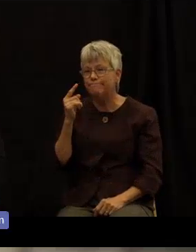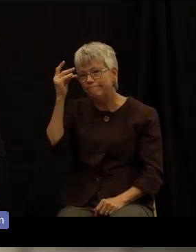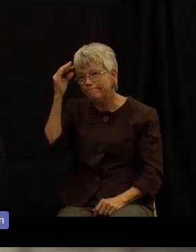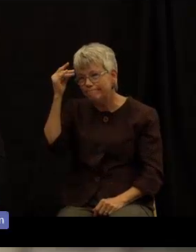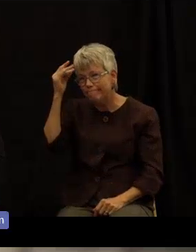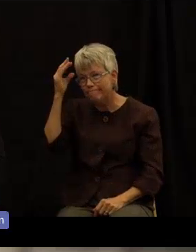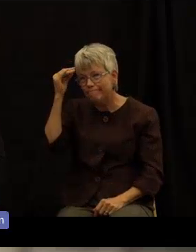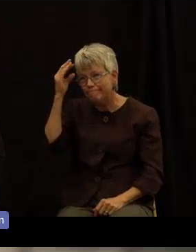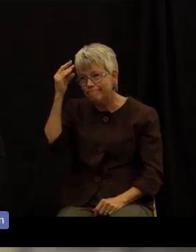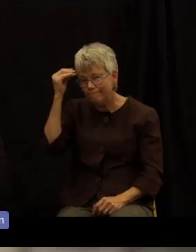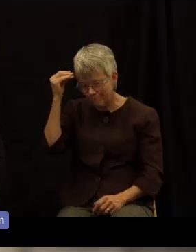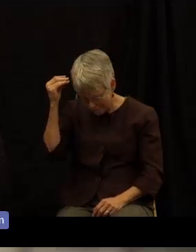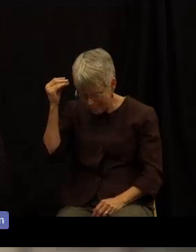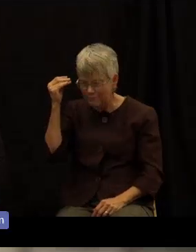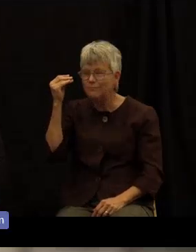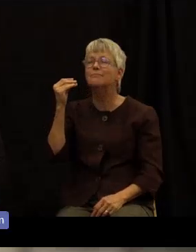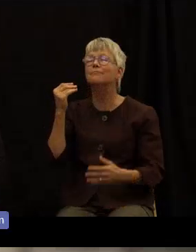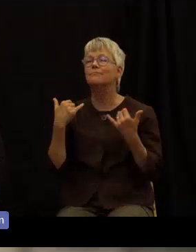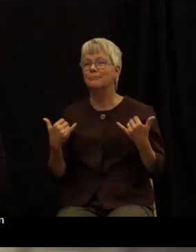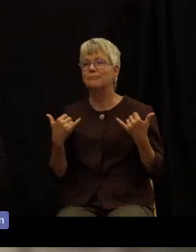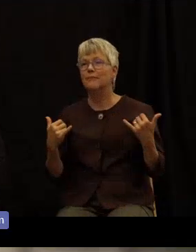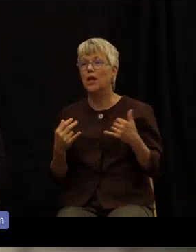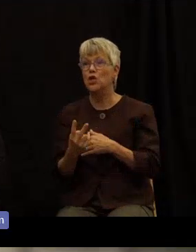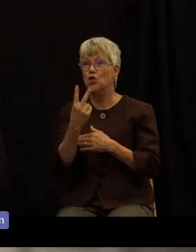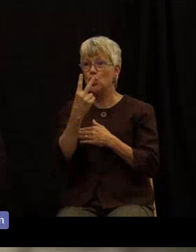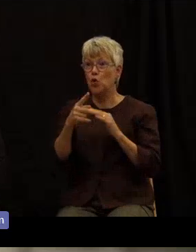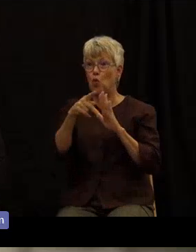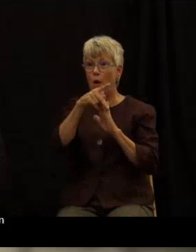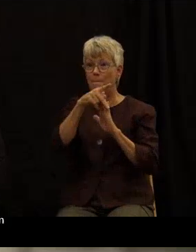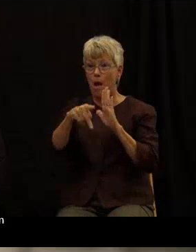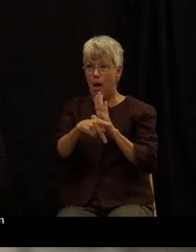All right, we have 2 policies that I'm going to ask